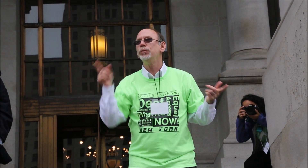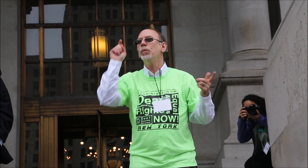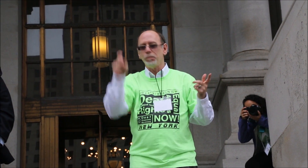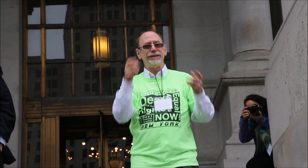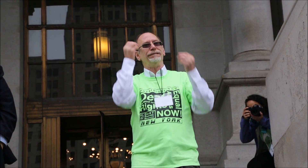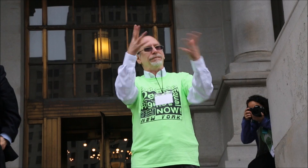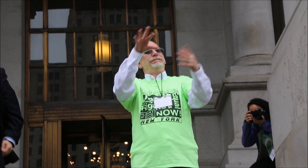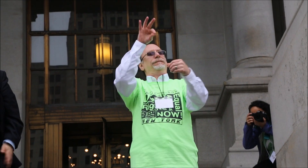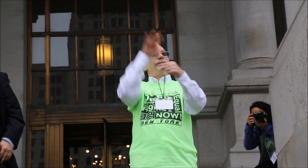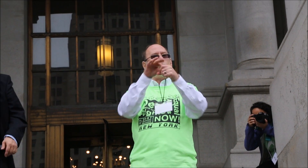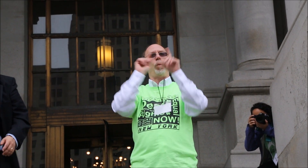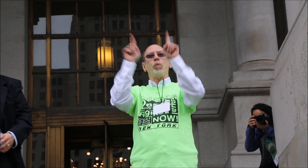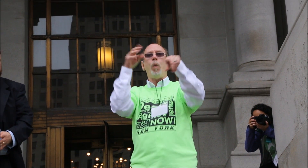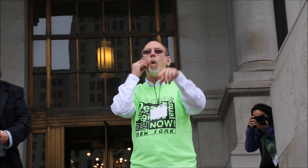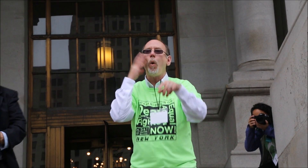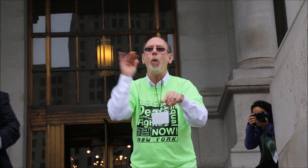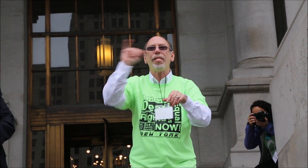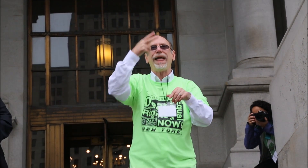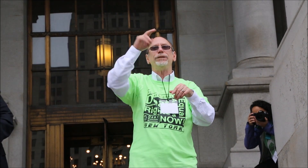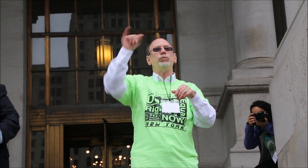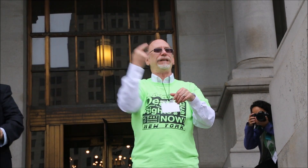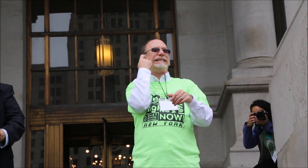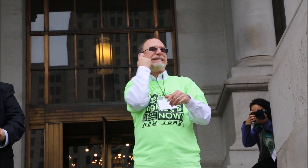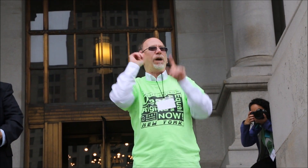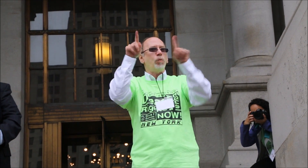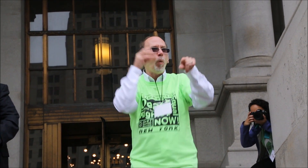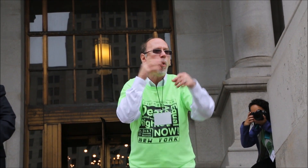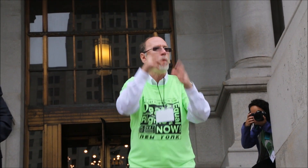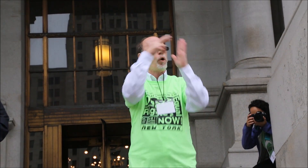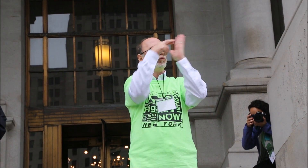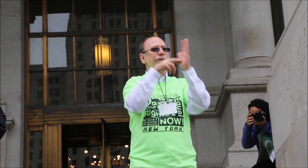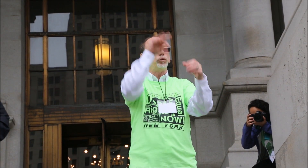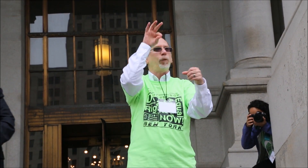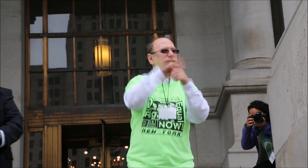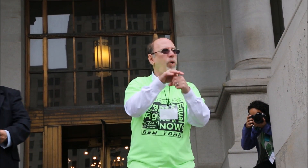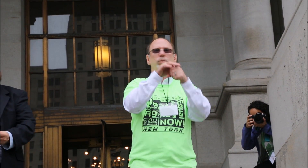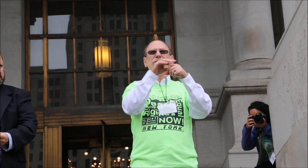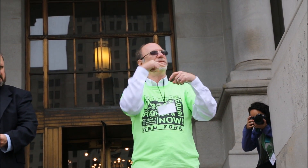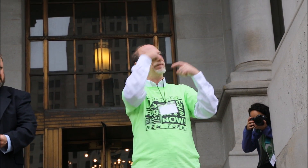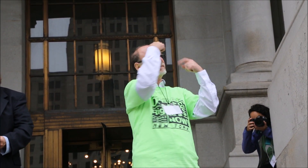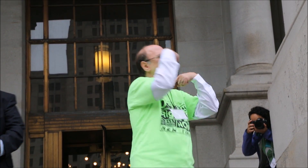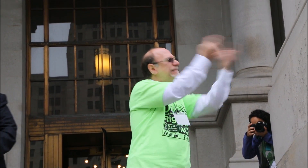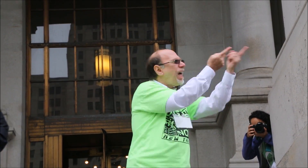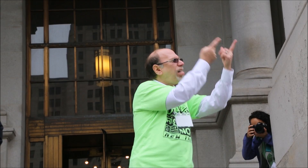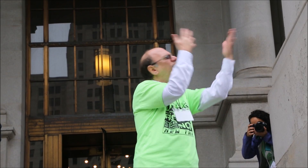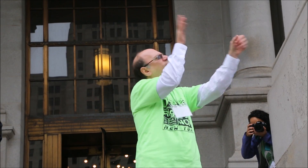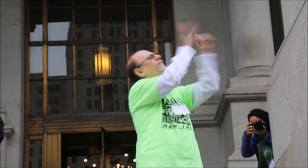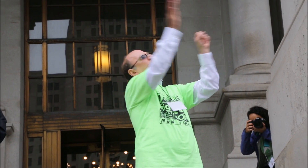communication in the hospitals. Yes. This has been put off. They don't have interpreters. Interpreters don't arrive. They have